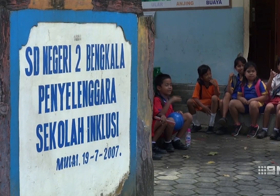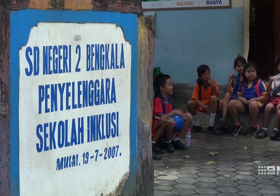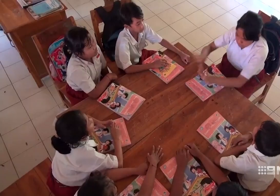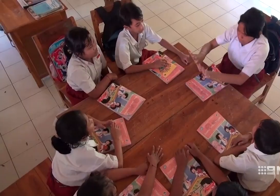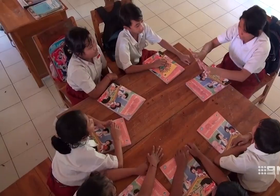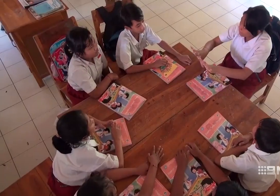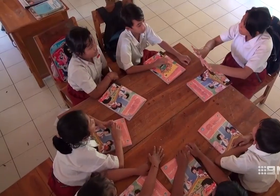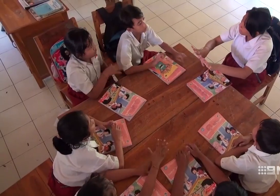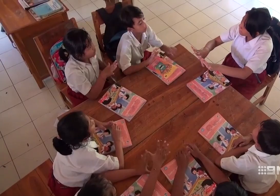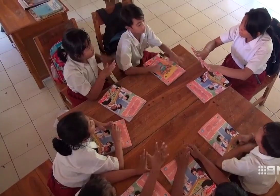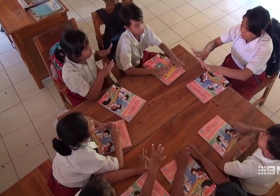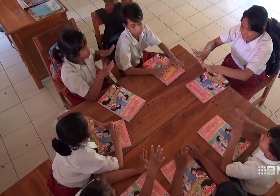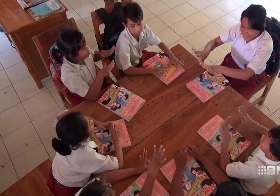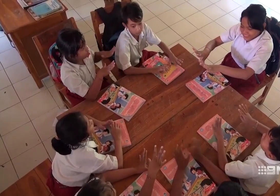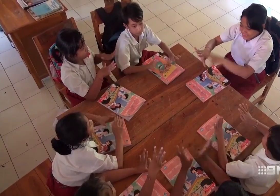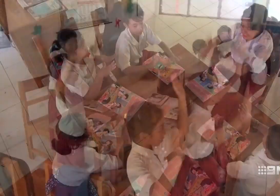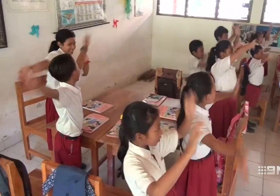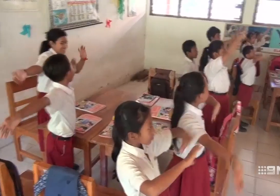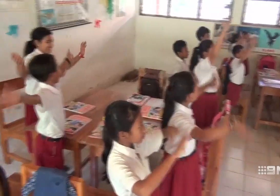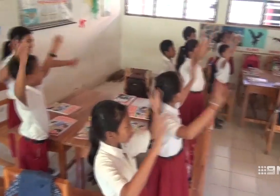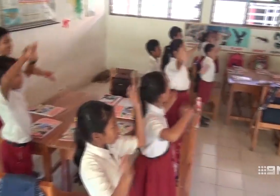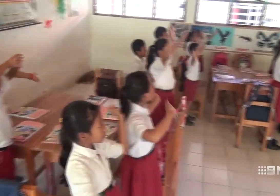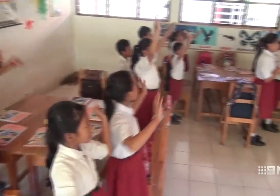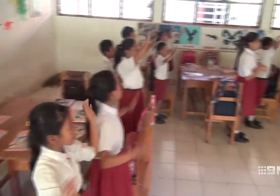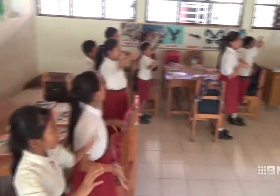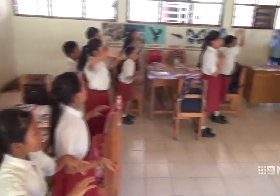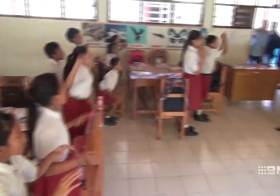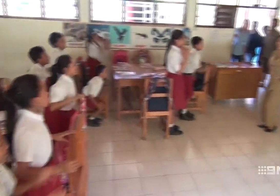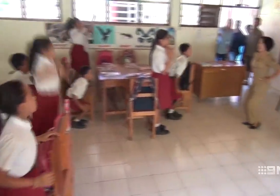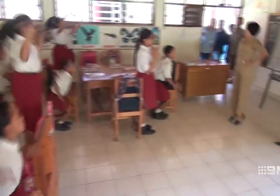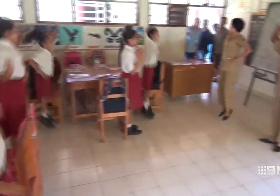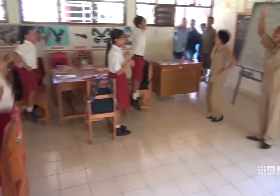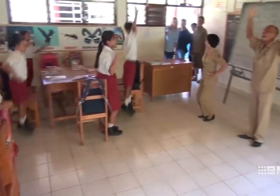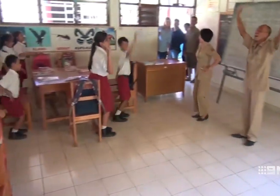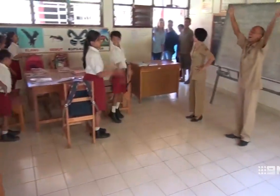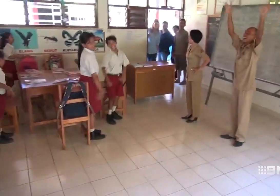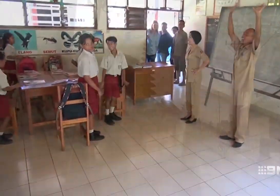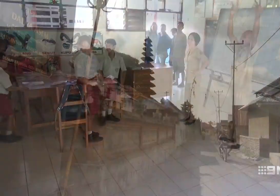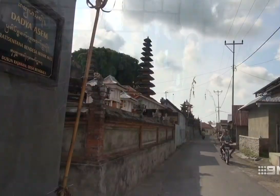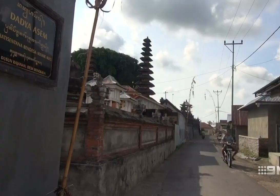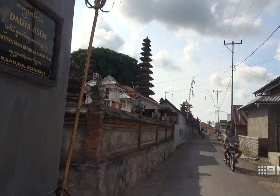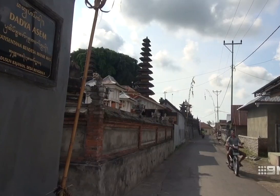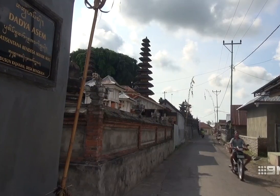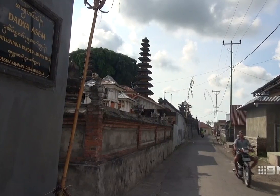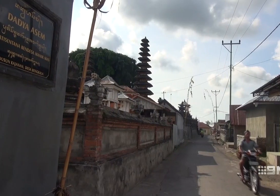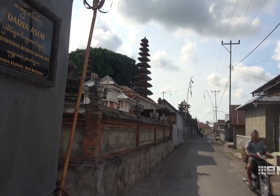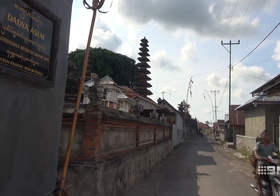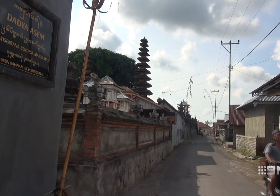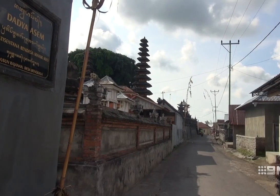the school will expand to include higher grades later this year. But donations from tourists also go a long